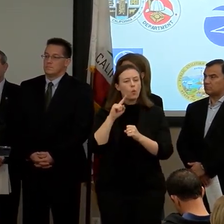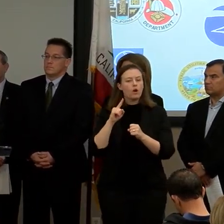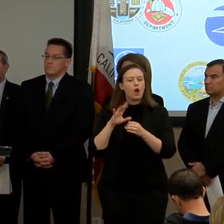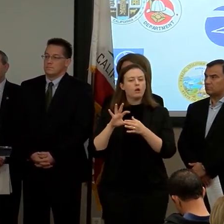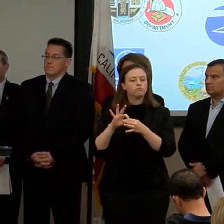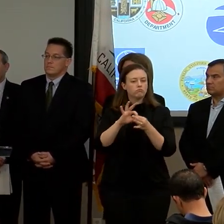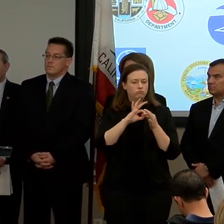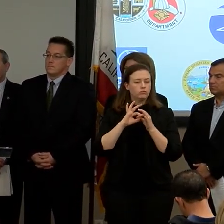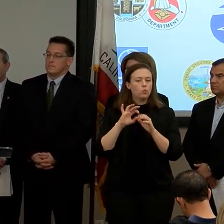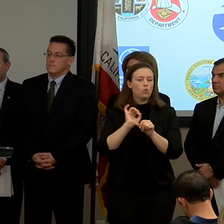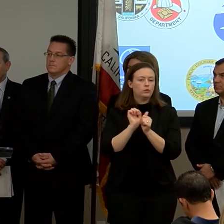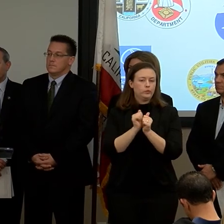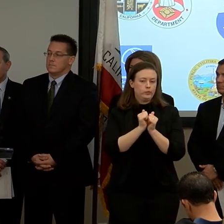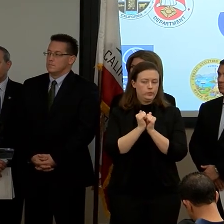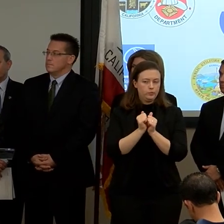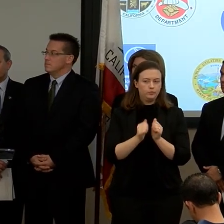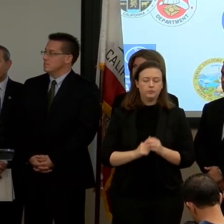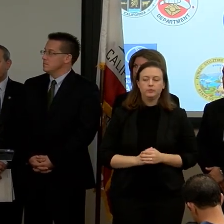very effectively.